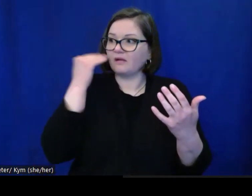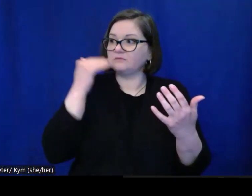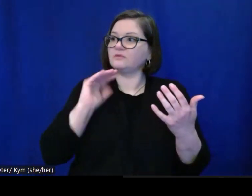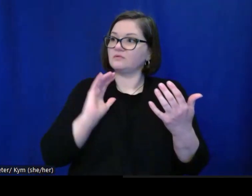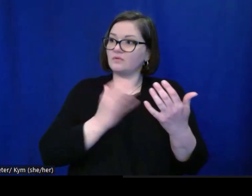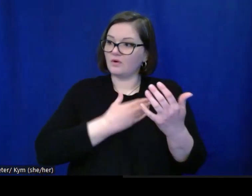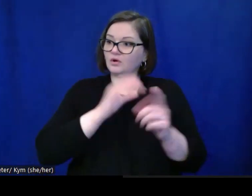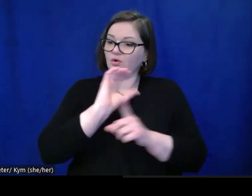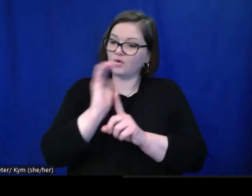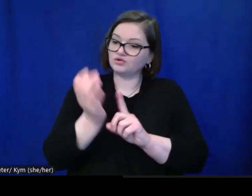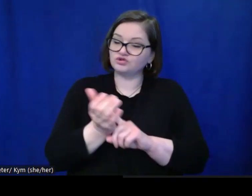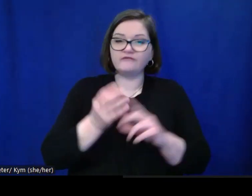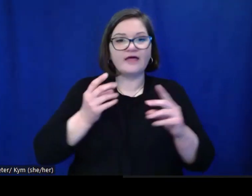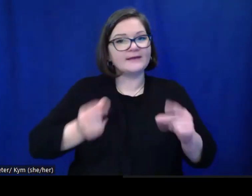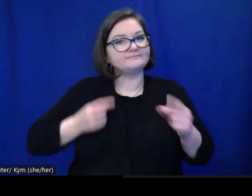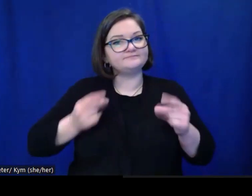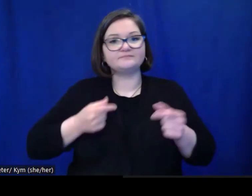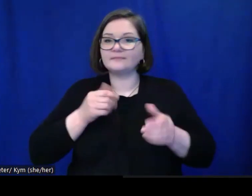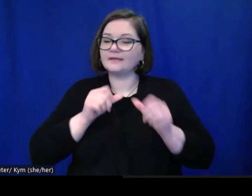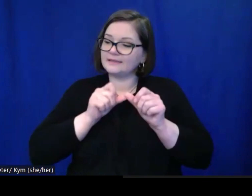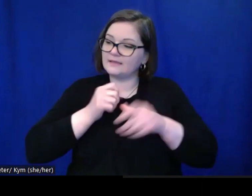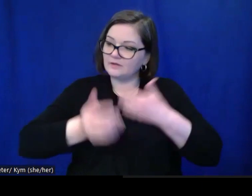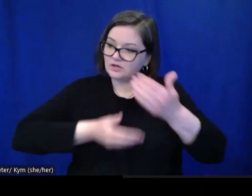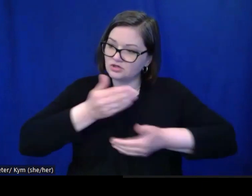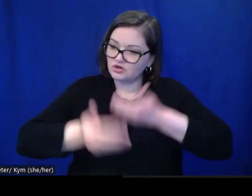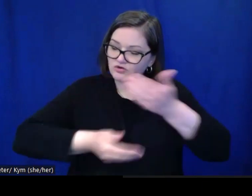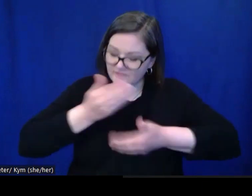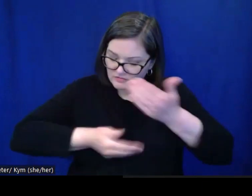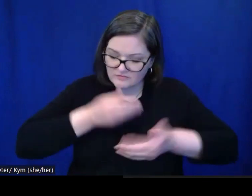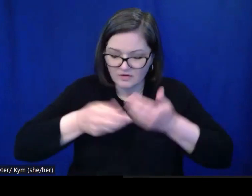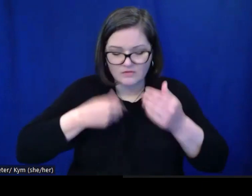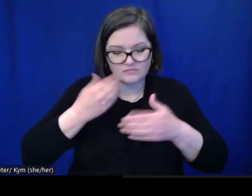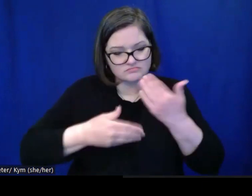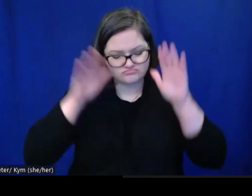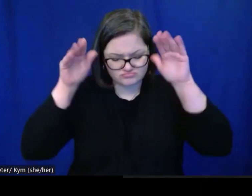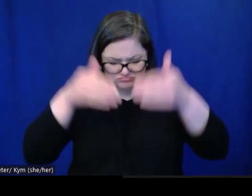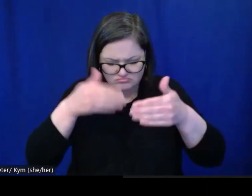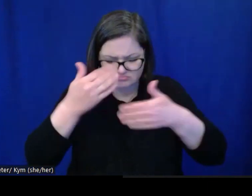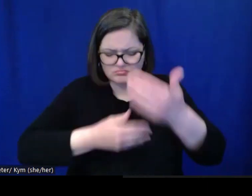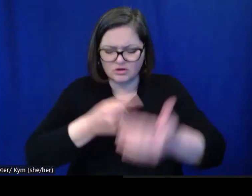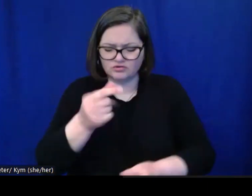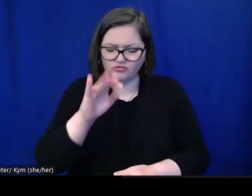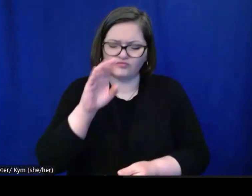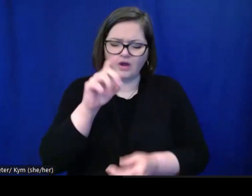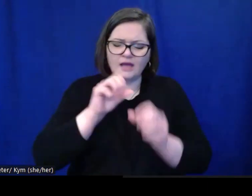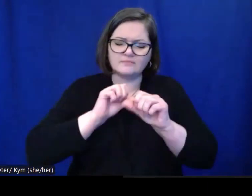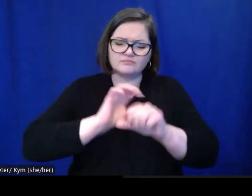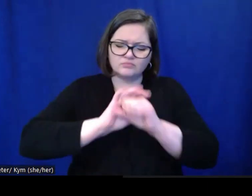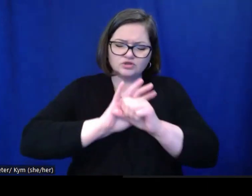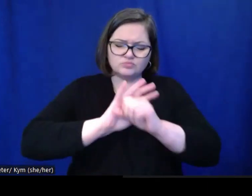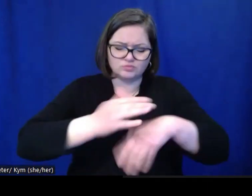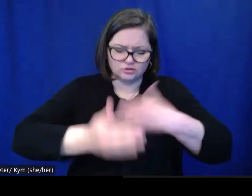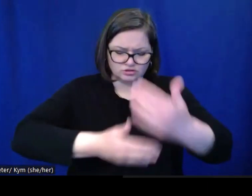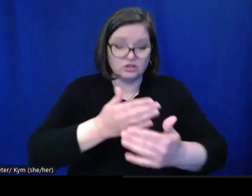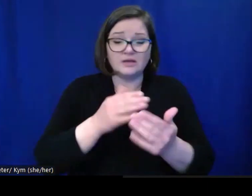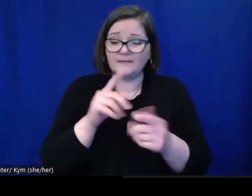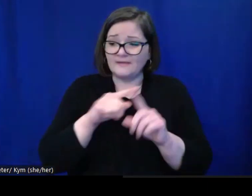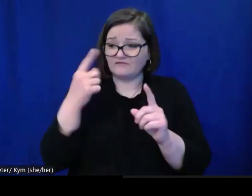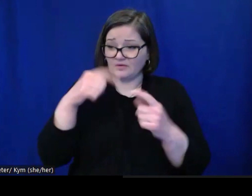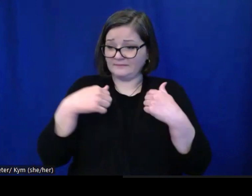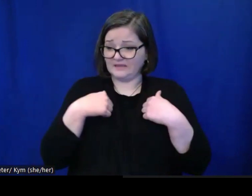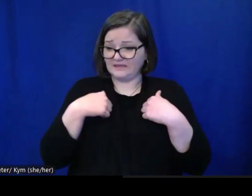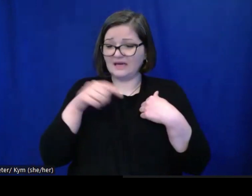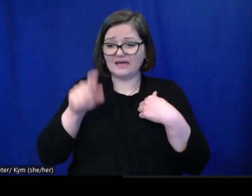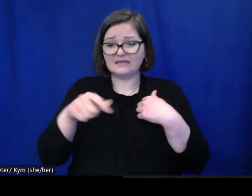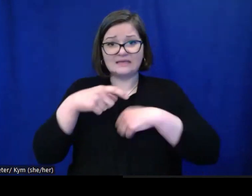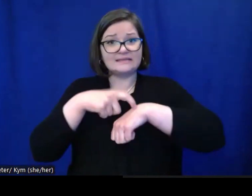like, keep it moving, grind, everything's moving forward. But for me personally, I needed time